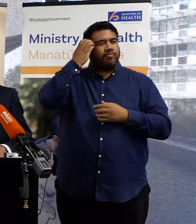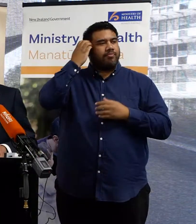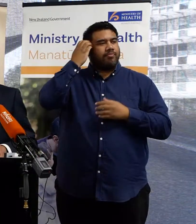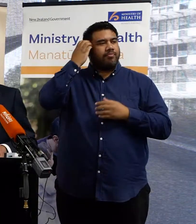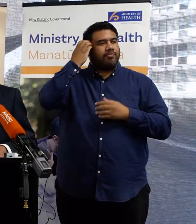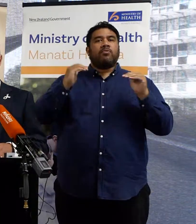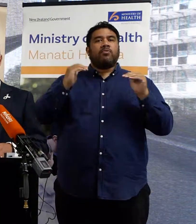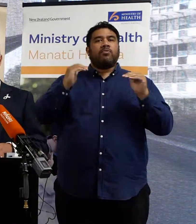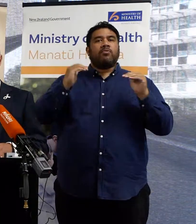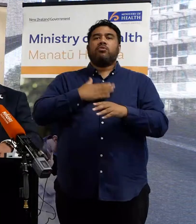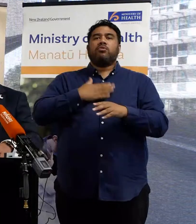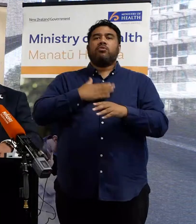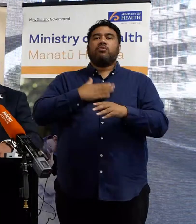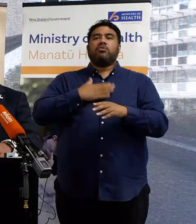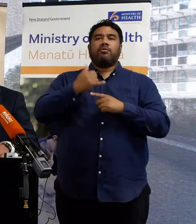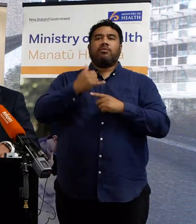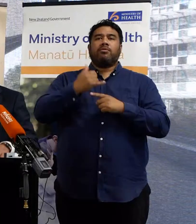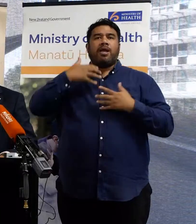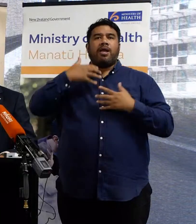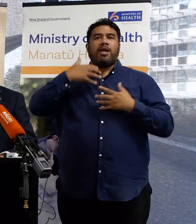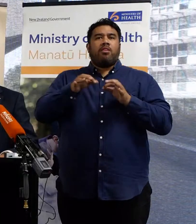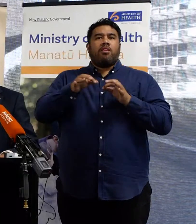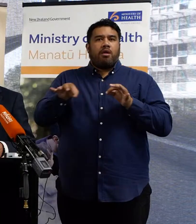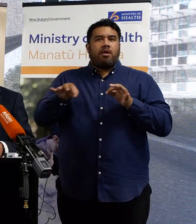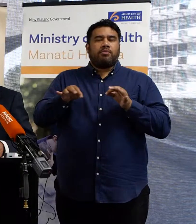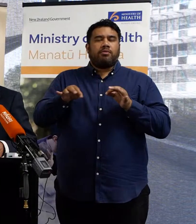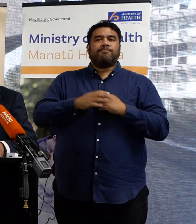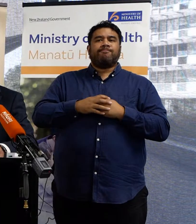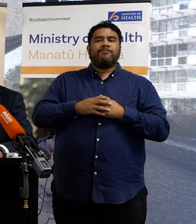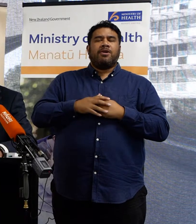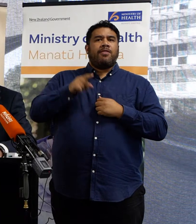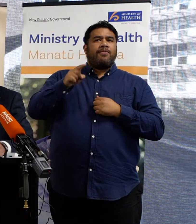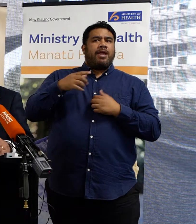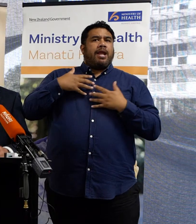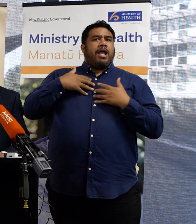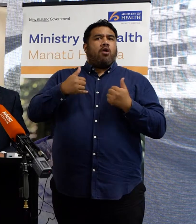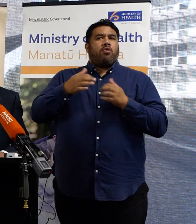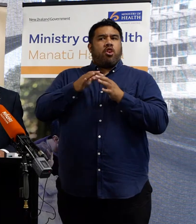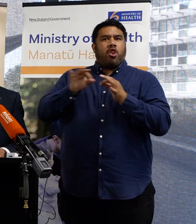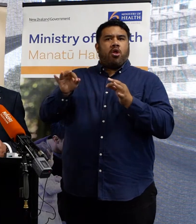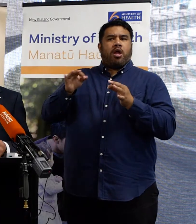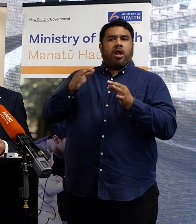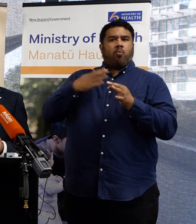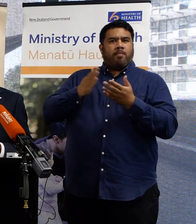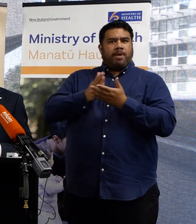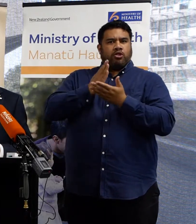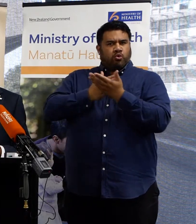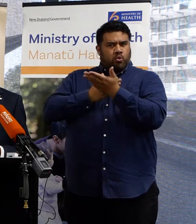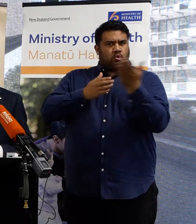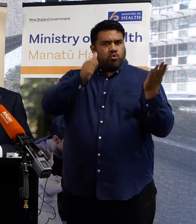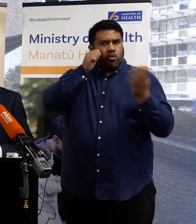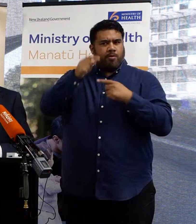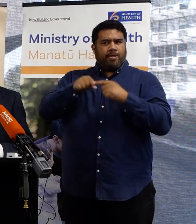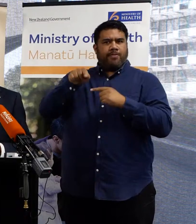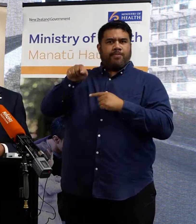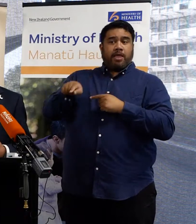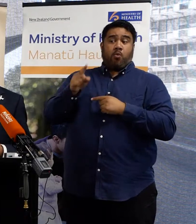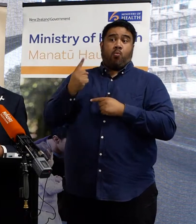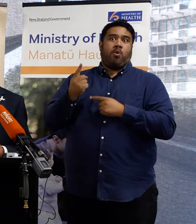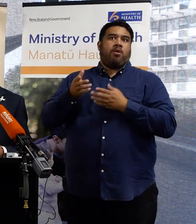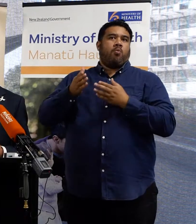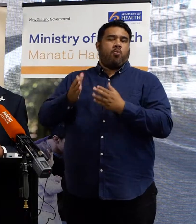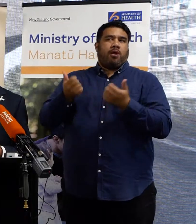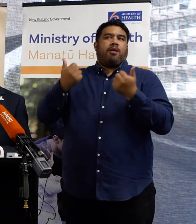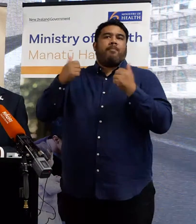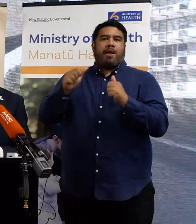Healthline, I really just want to continue to give the Healthline service a plug here. It's been one of the key mechanisms we've got in